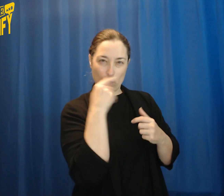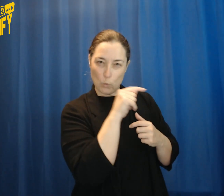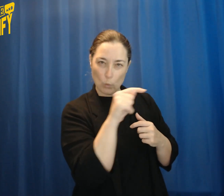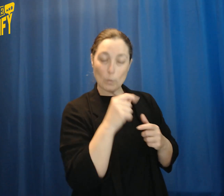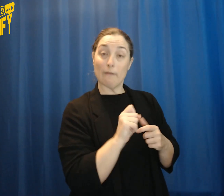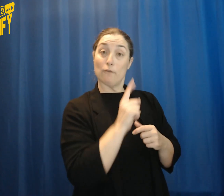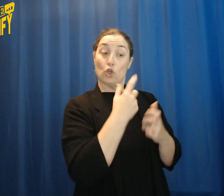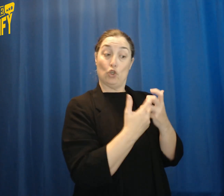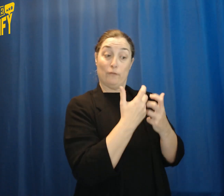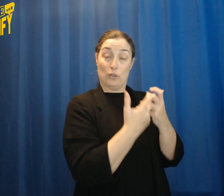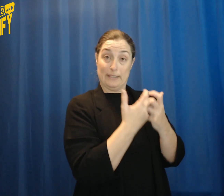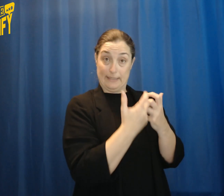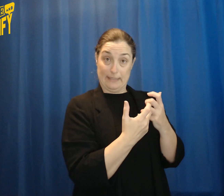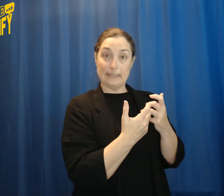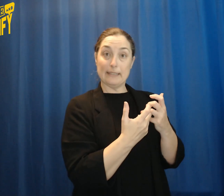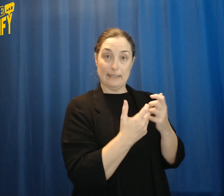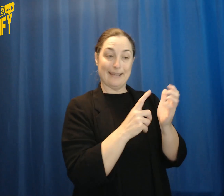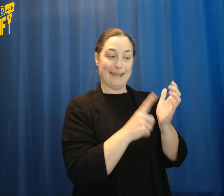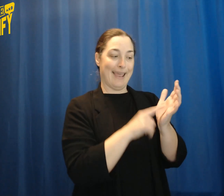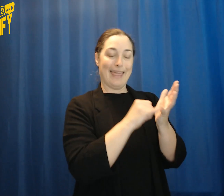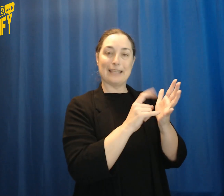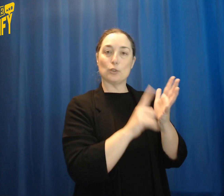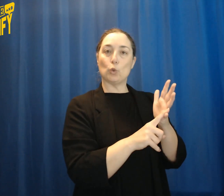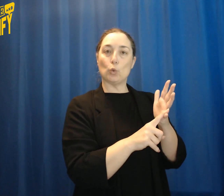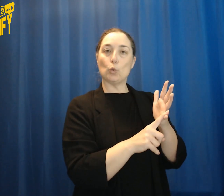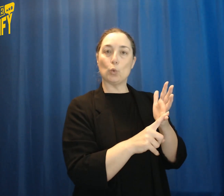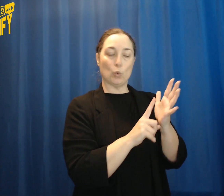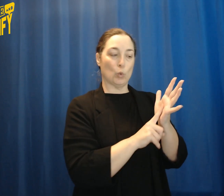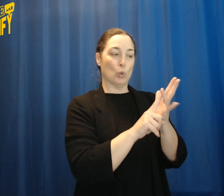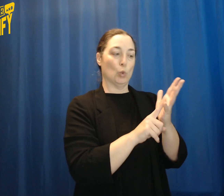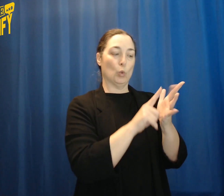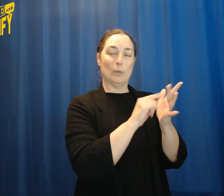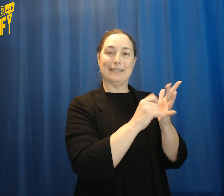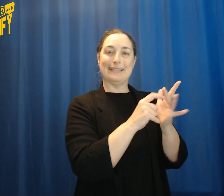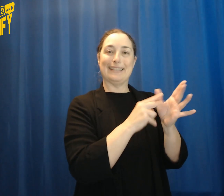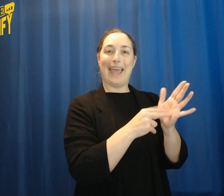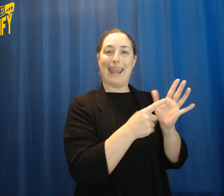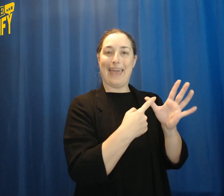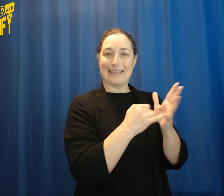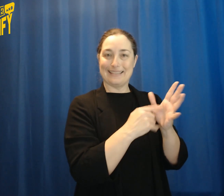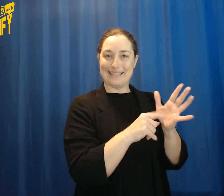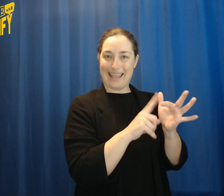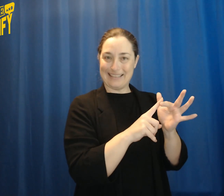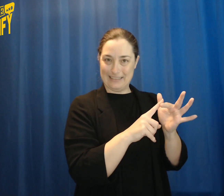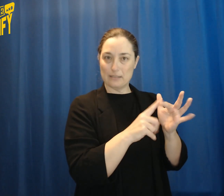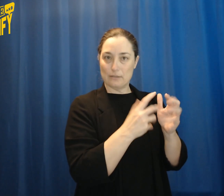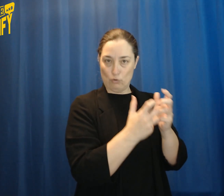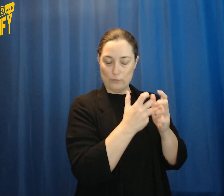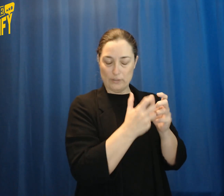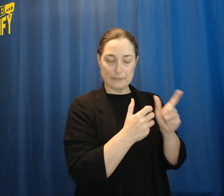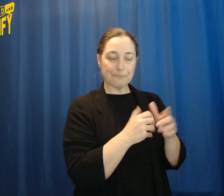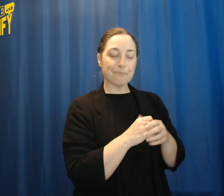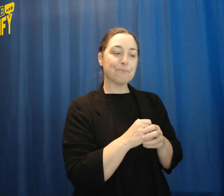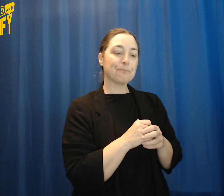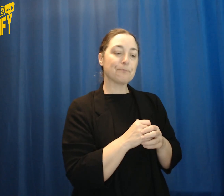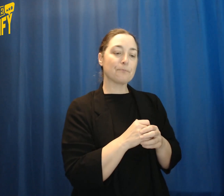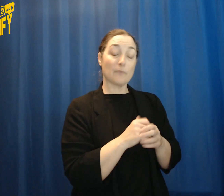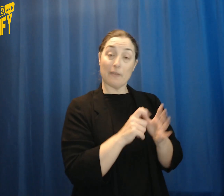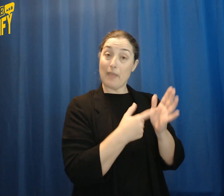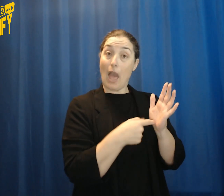university was LSU in Louisiana State. And I went and had a look there, and it was the art school building was the